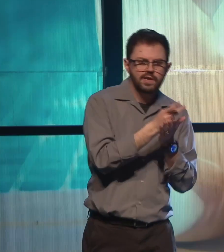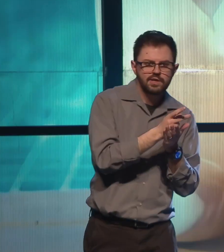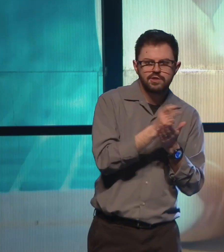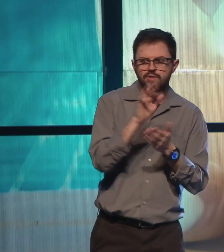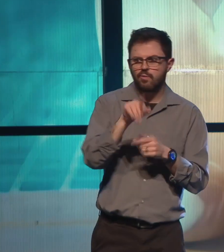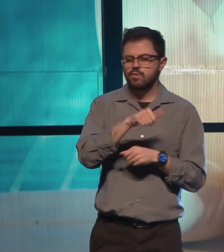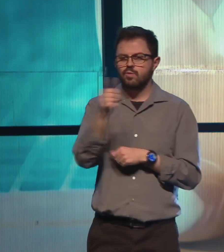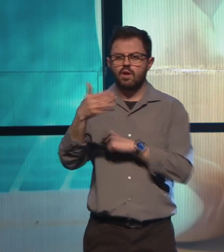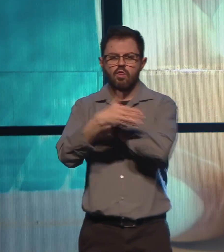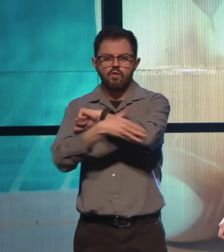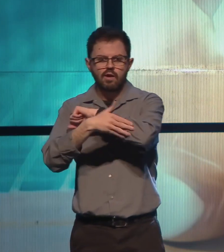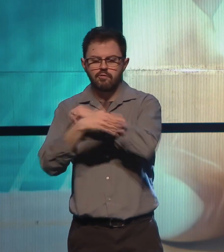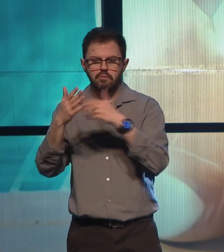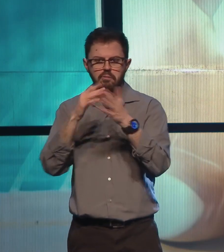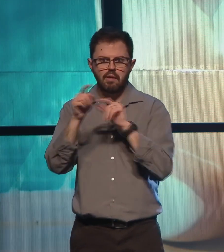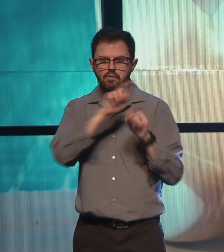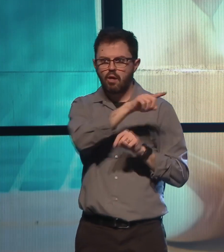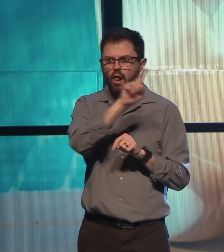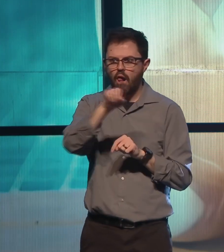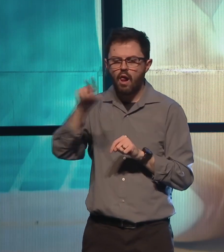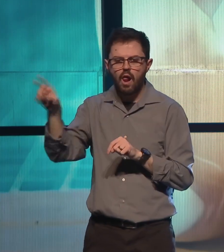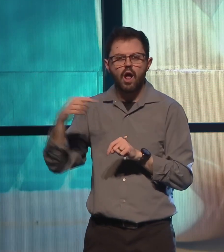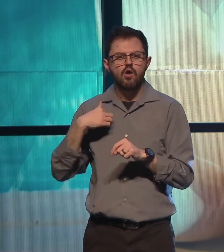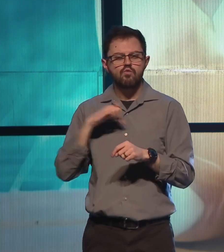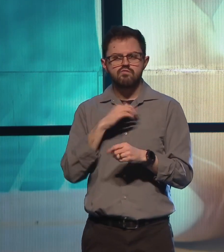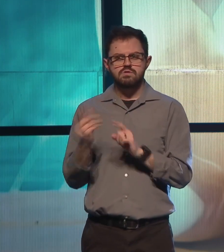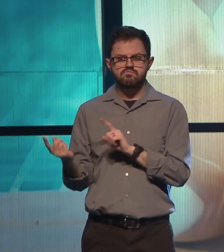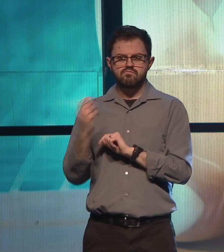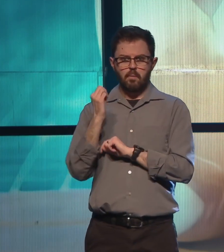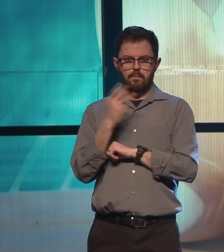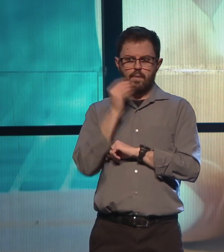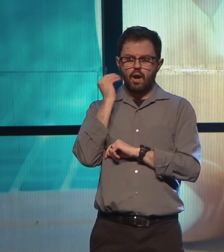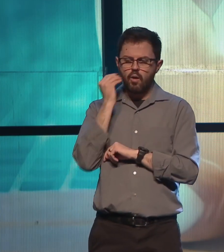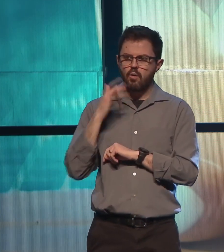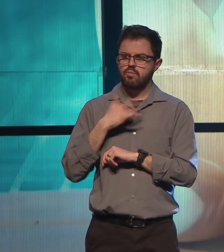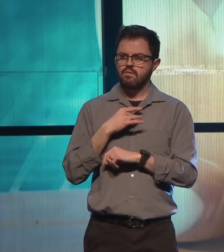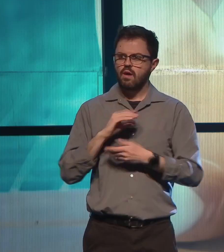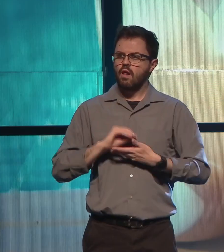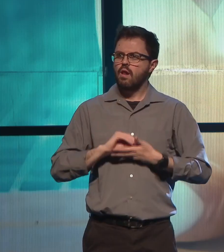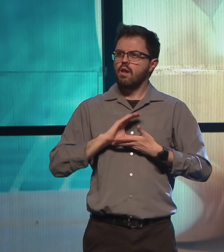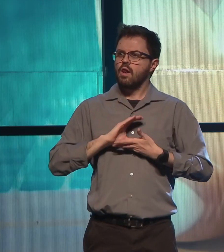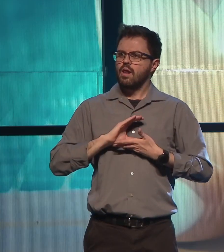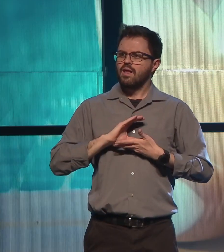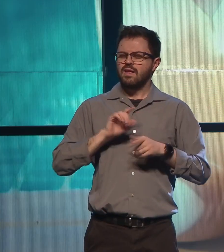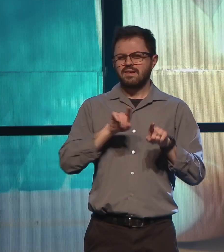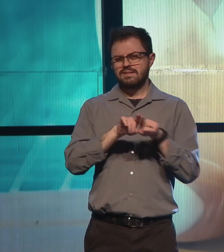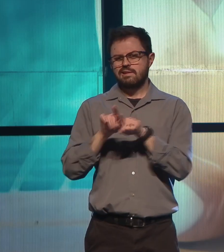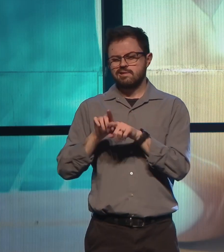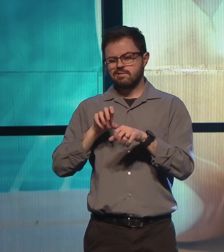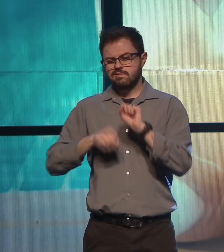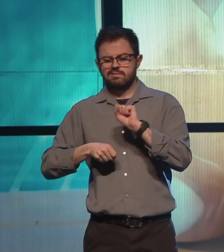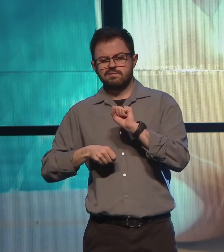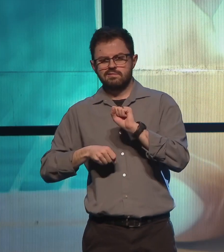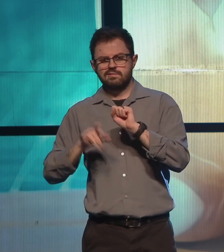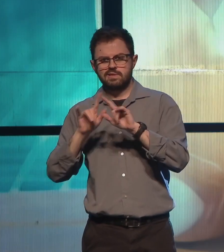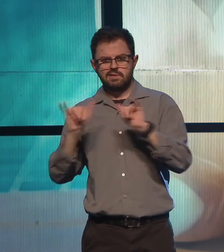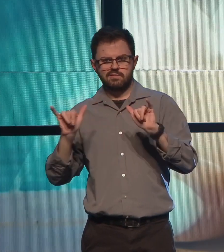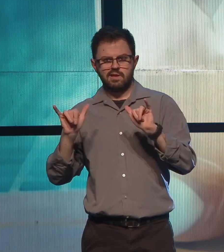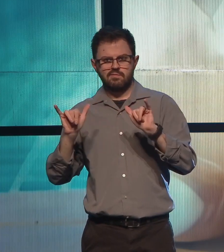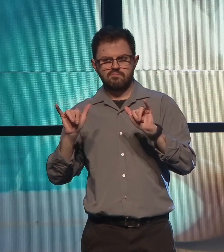go. Like we come back refreshed, but also we come back broken. We come back with a different